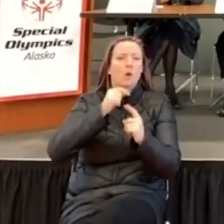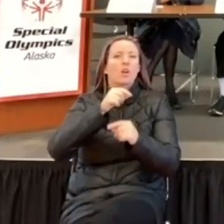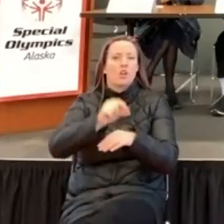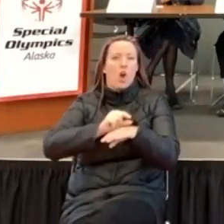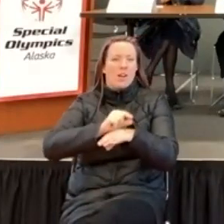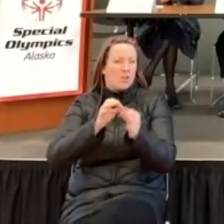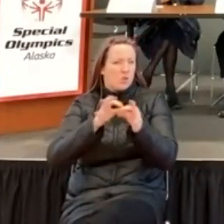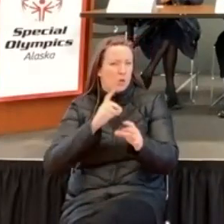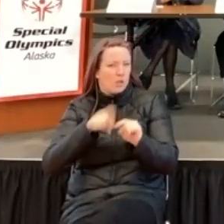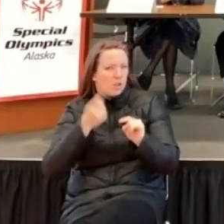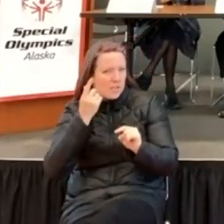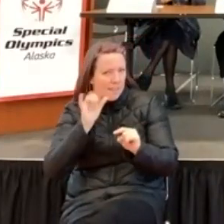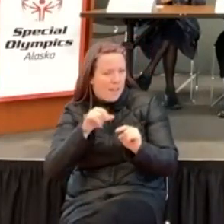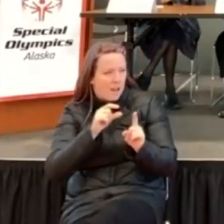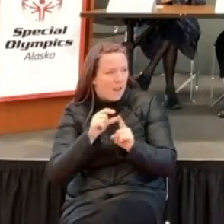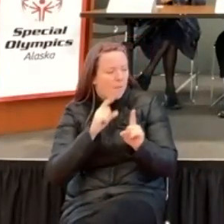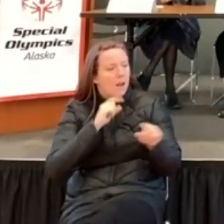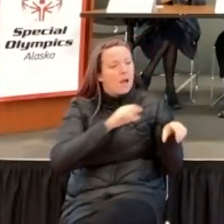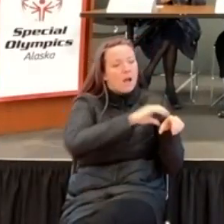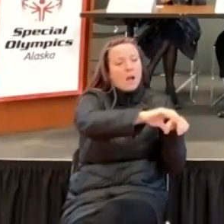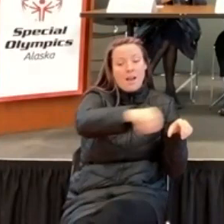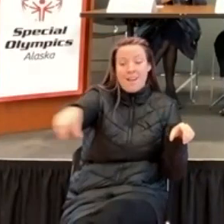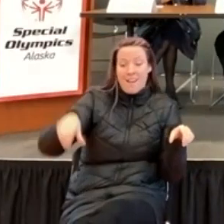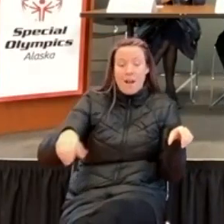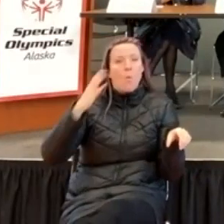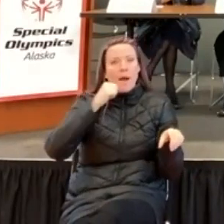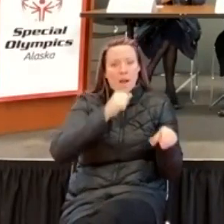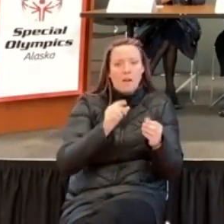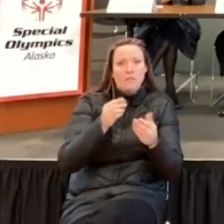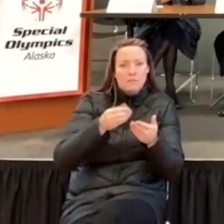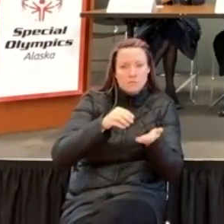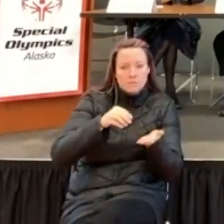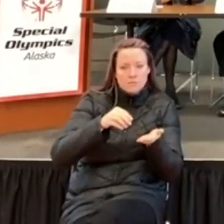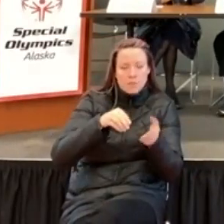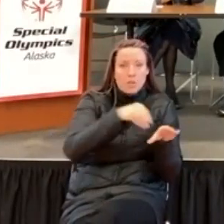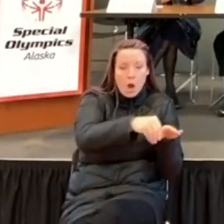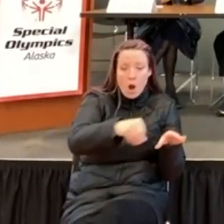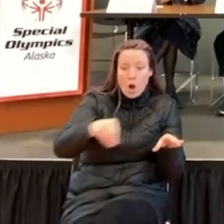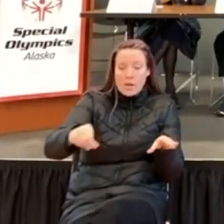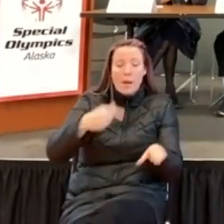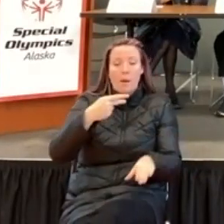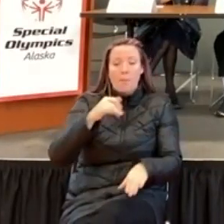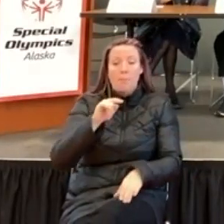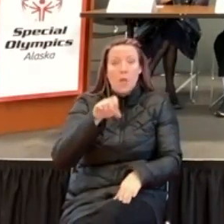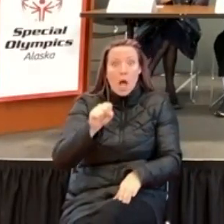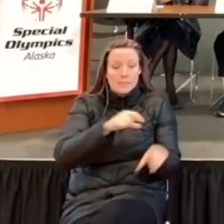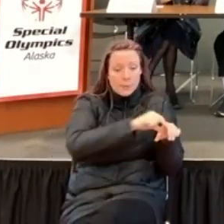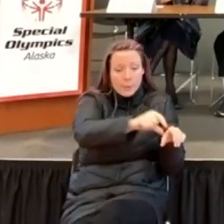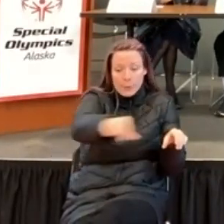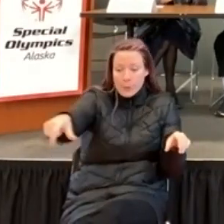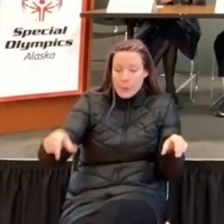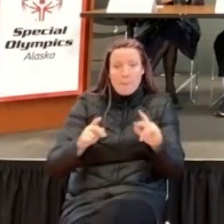senior center, but we could have a members market. And now we're to the point that we can have little plots where people can grow their own